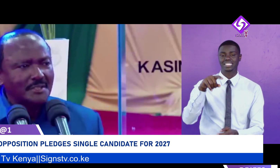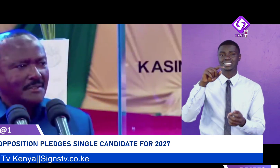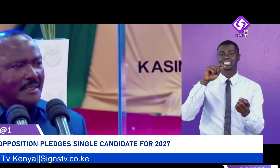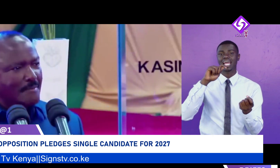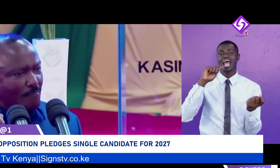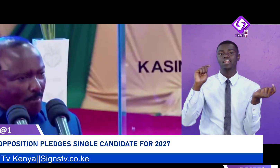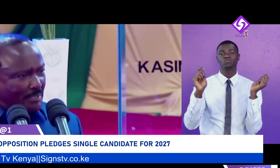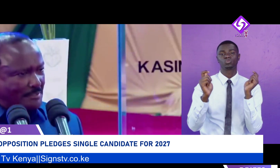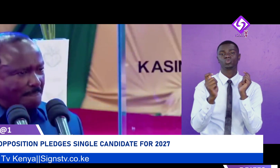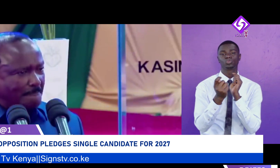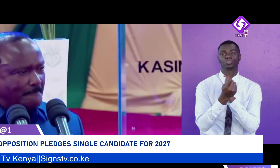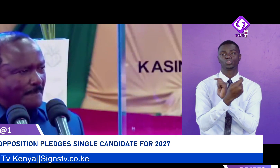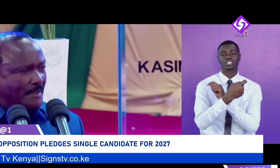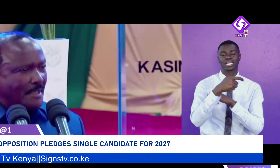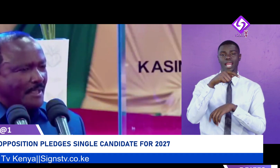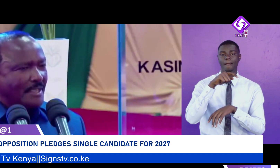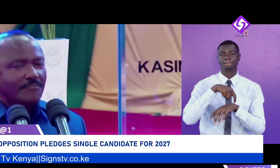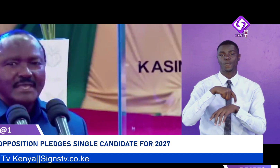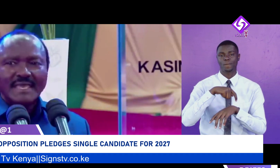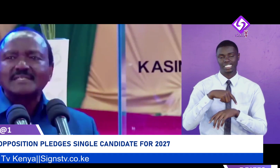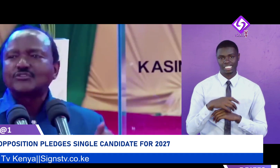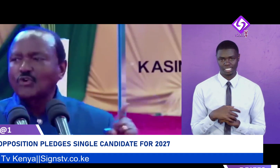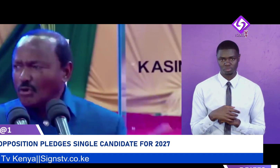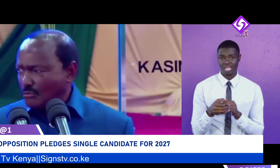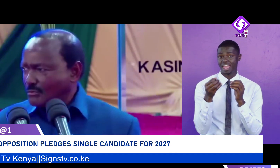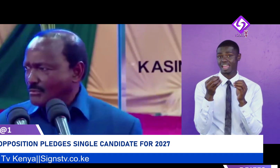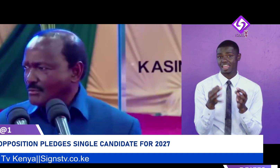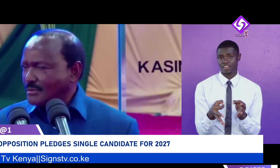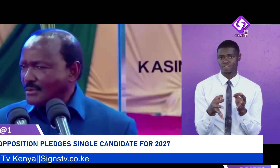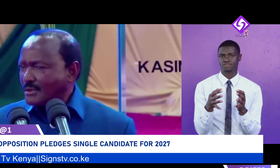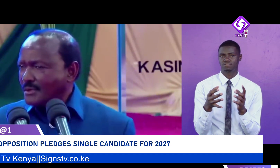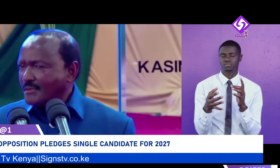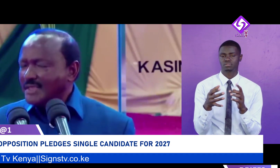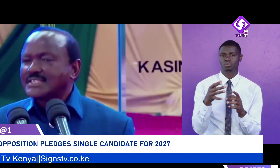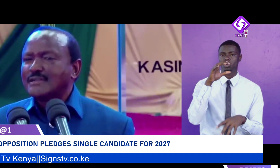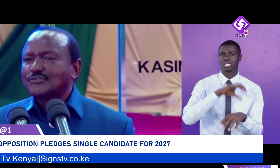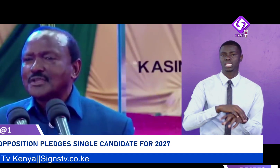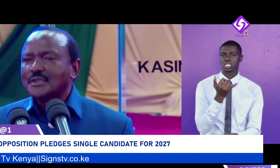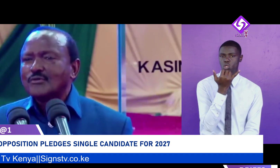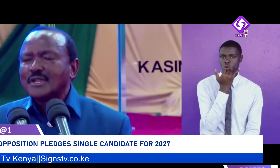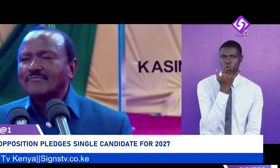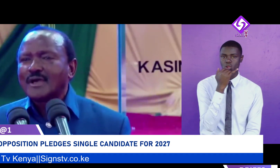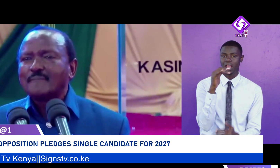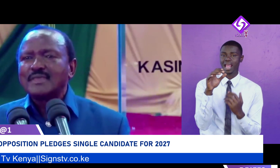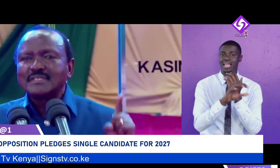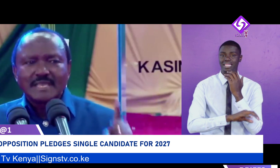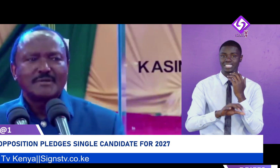revolutionary moment. If we get it wrong, this country will never be the same